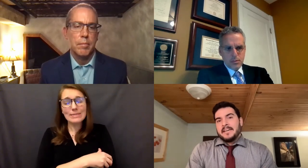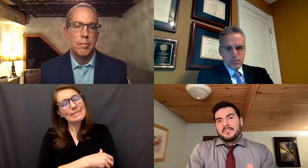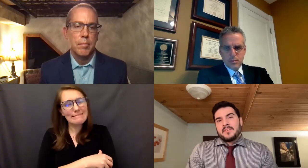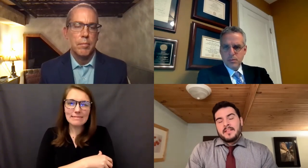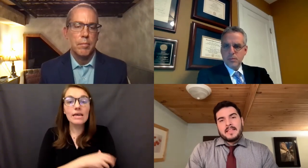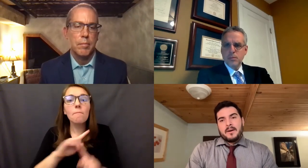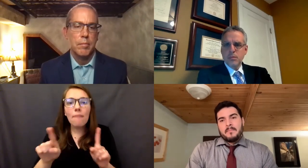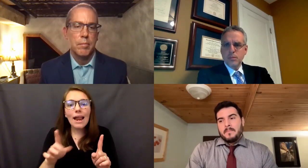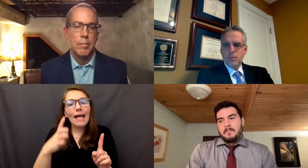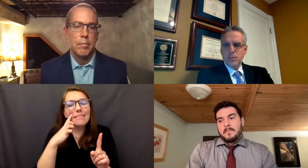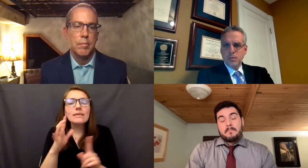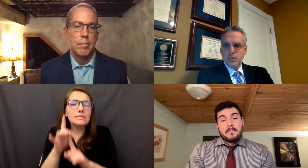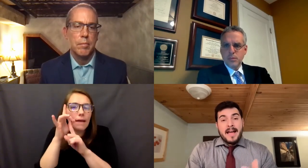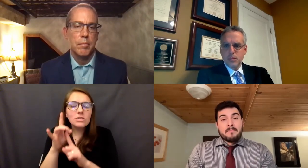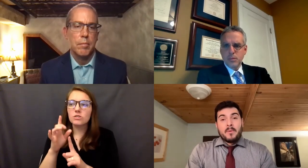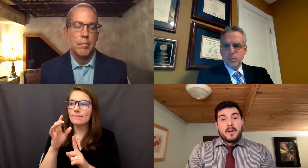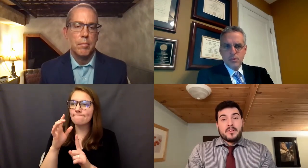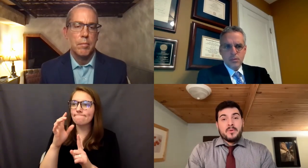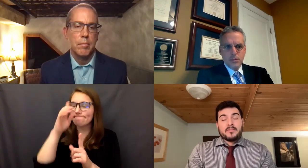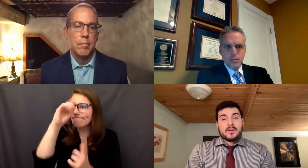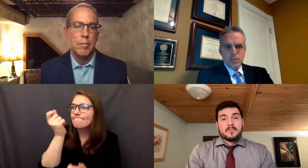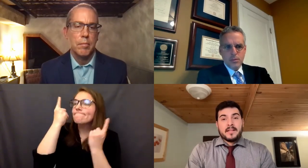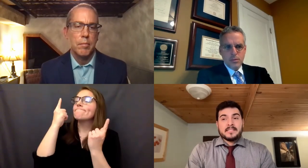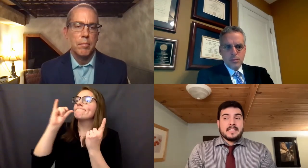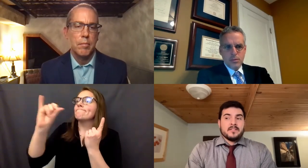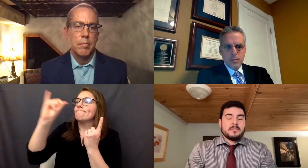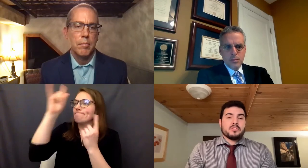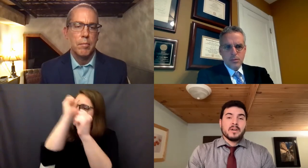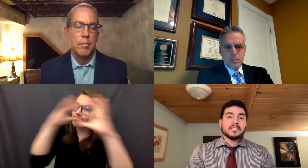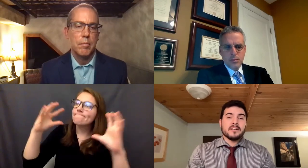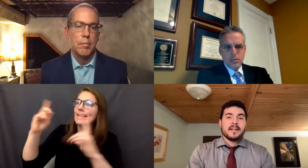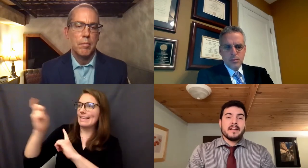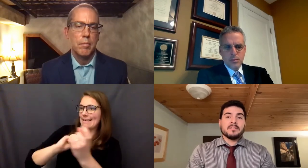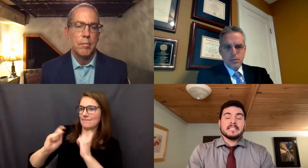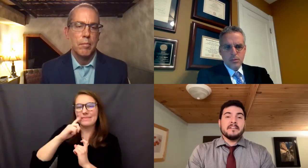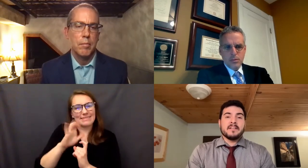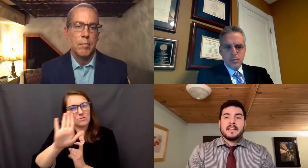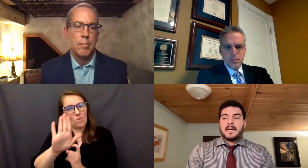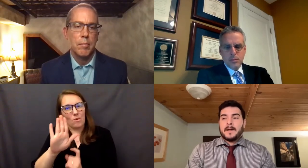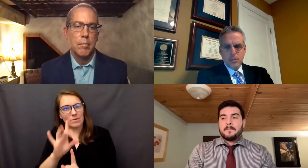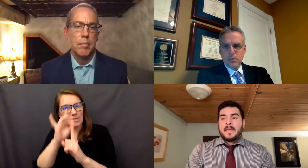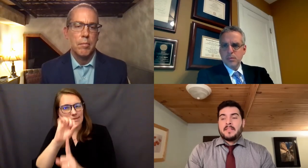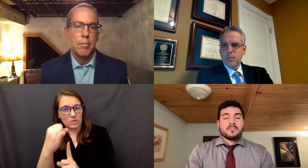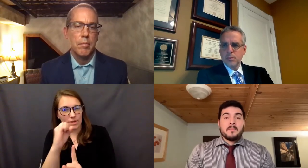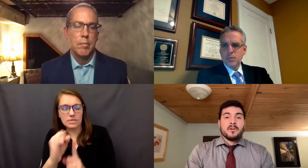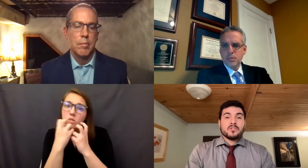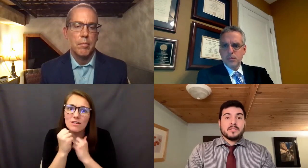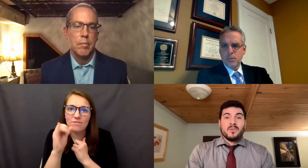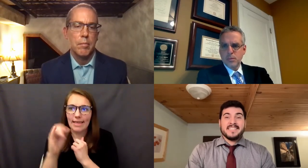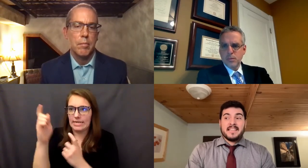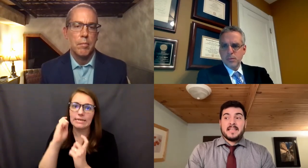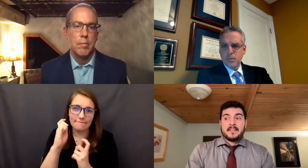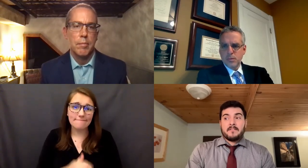insights and gifts that people have by way of their unique circumstances, and I think those should be treasured and received. And those come in all